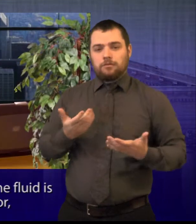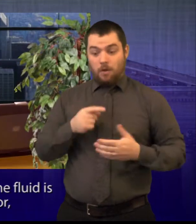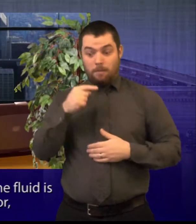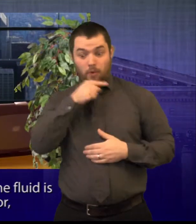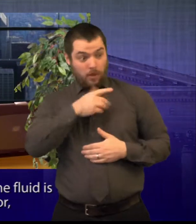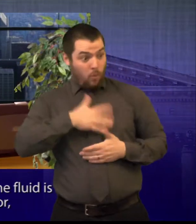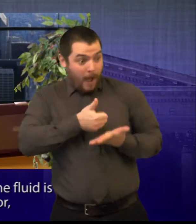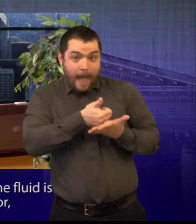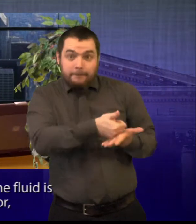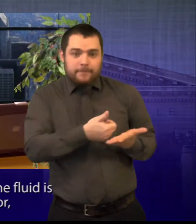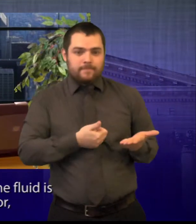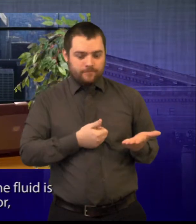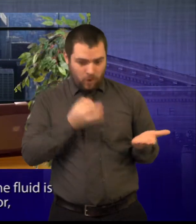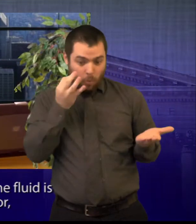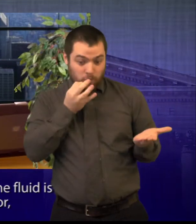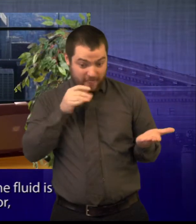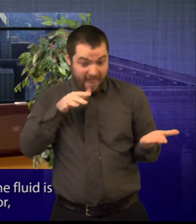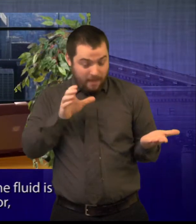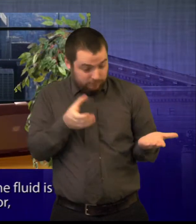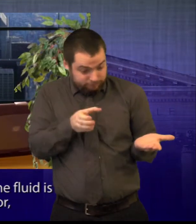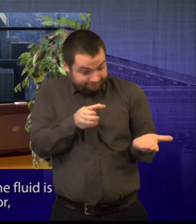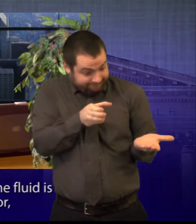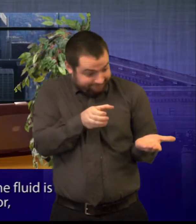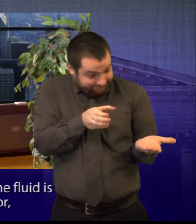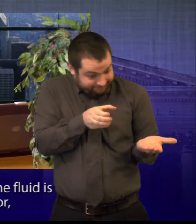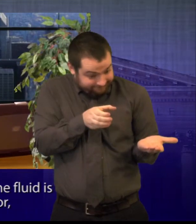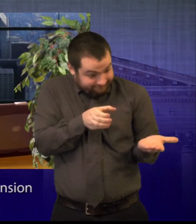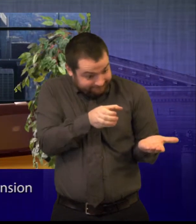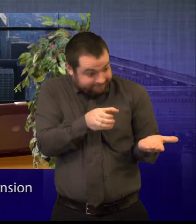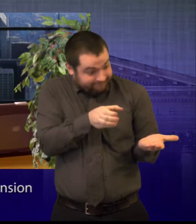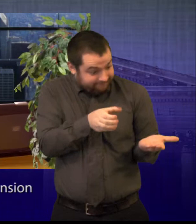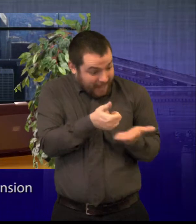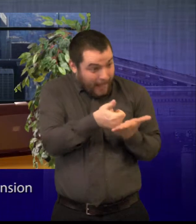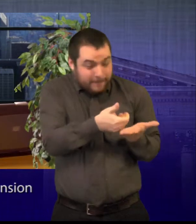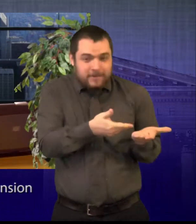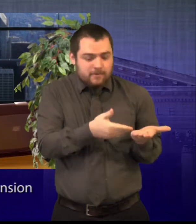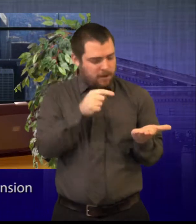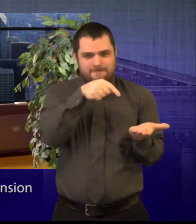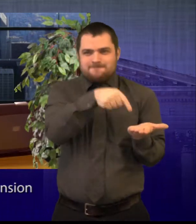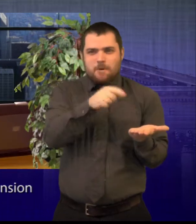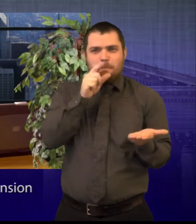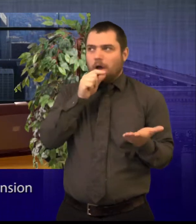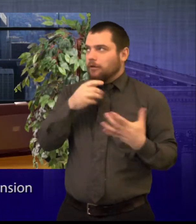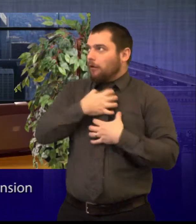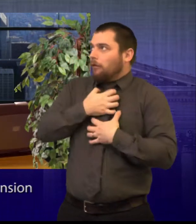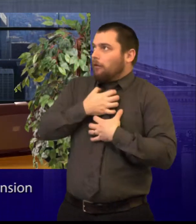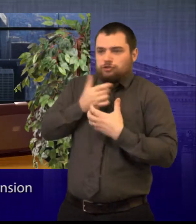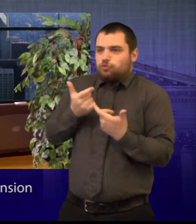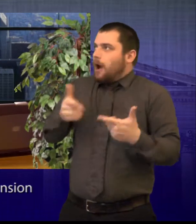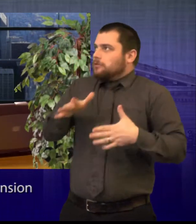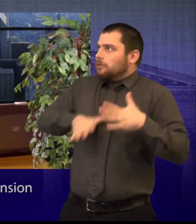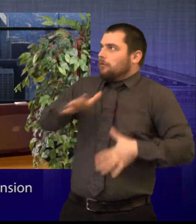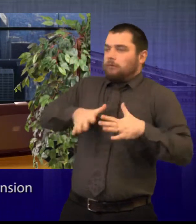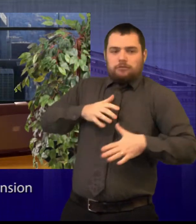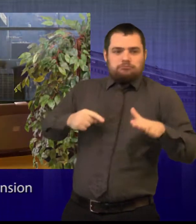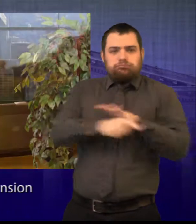boy wants to help, and the fluid is what that bird longs for, but its terror and apprehension is